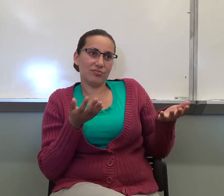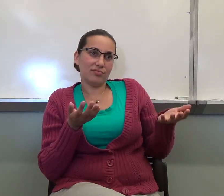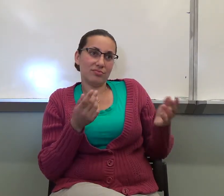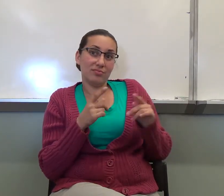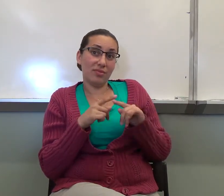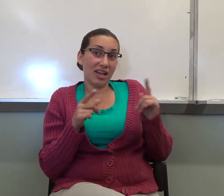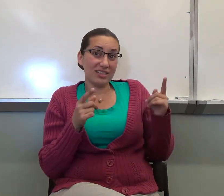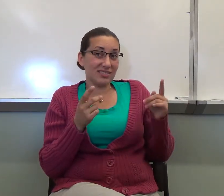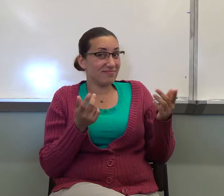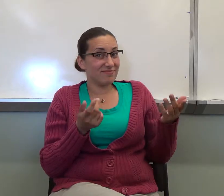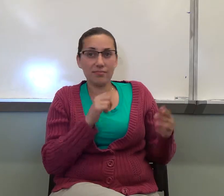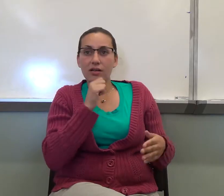Good idea.